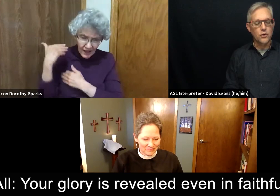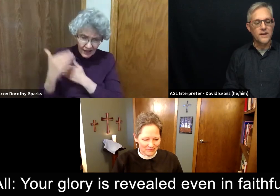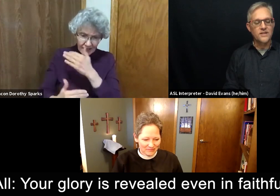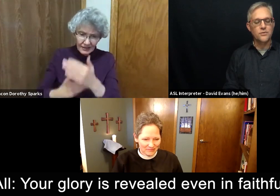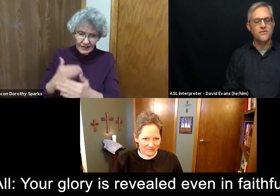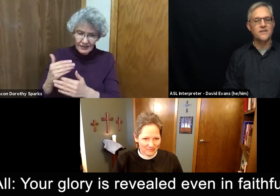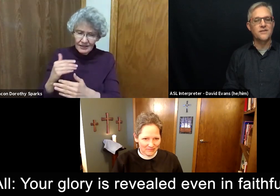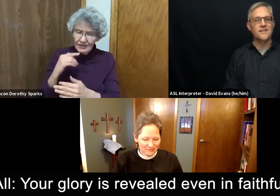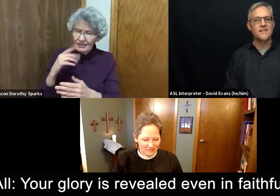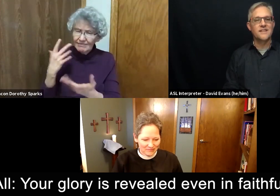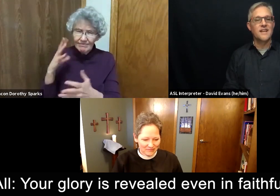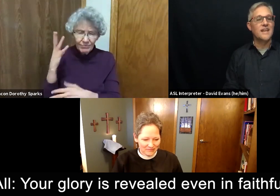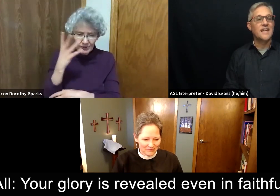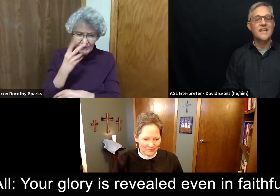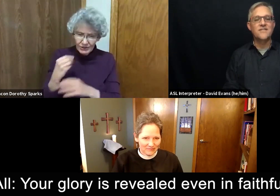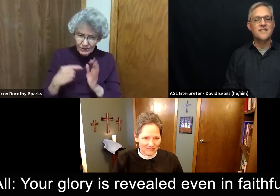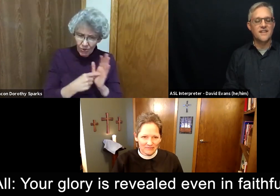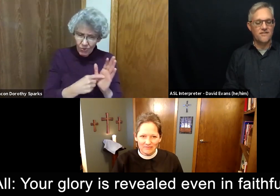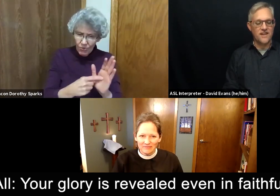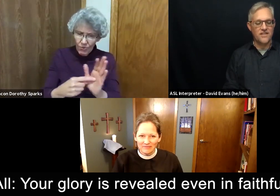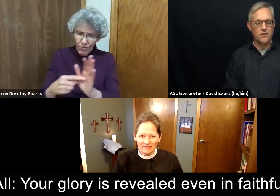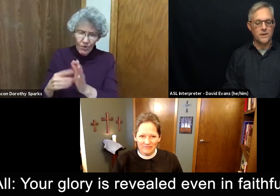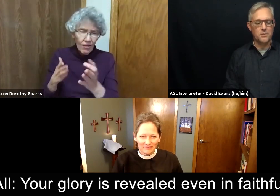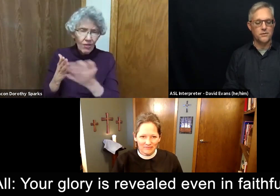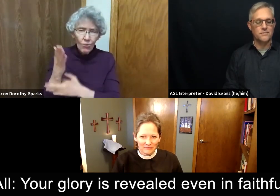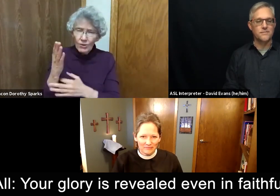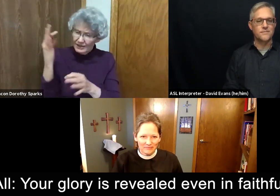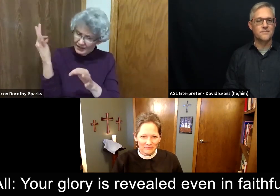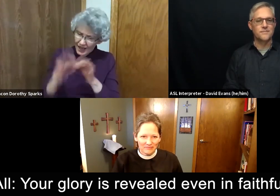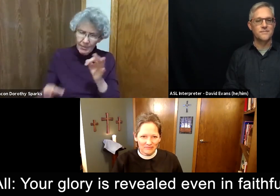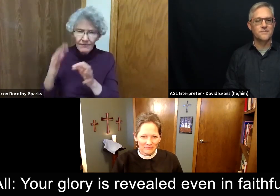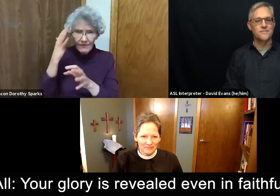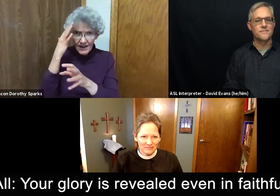Your glory is revealed even in faithful people.